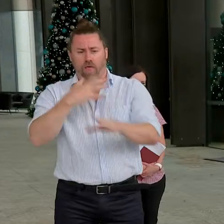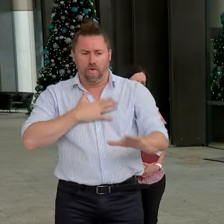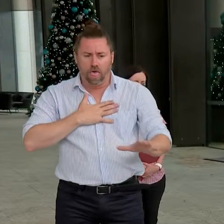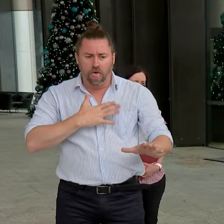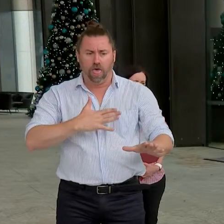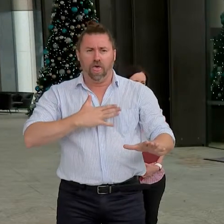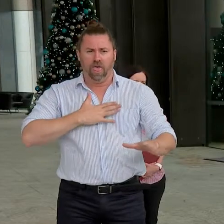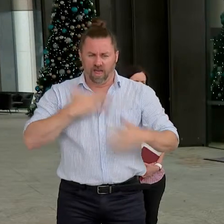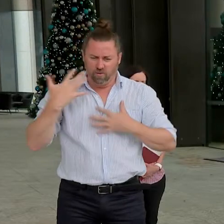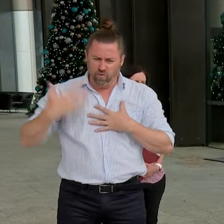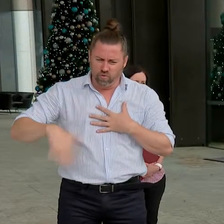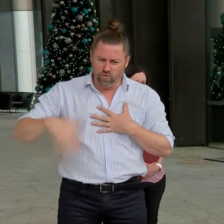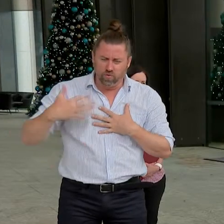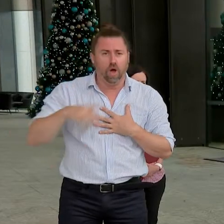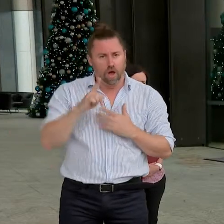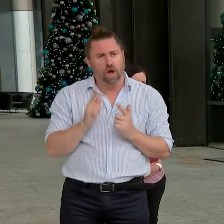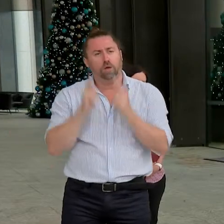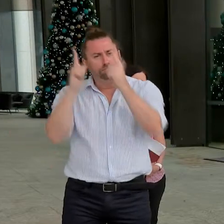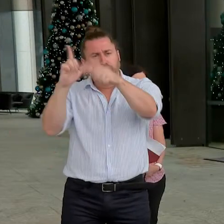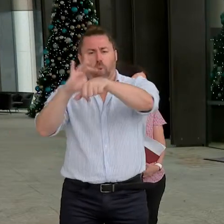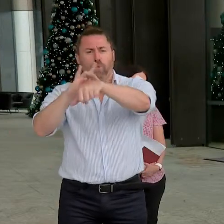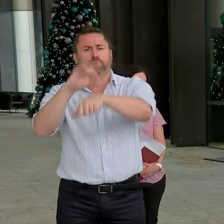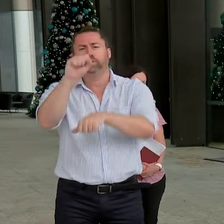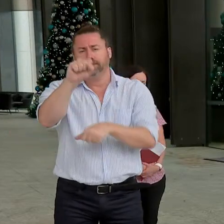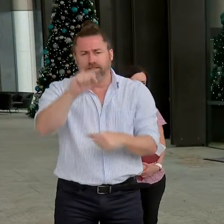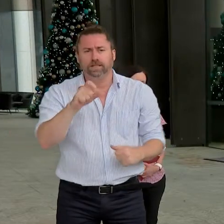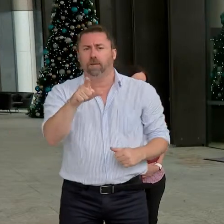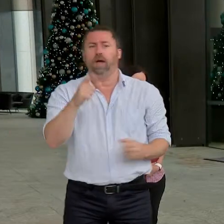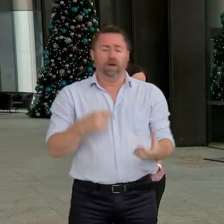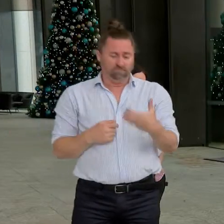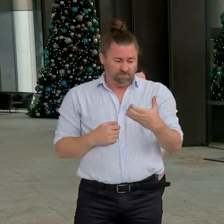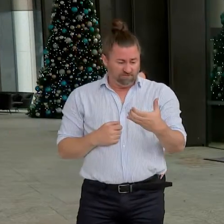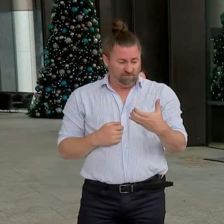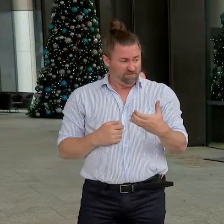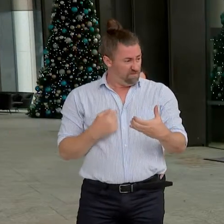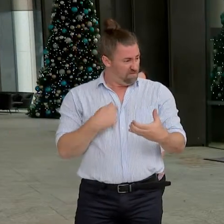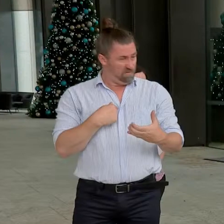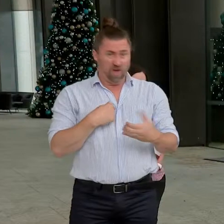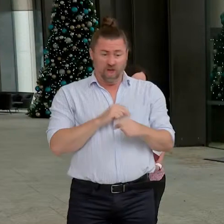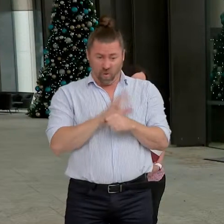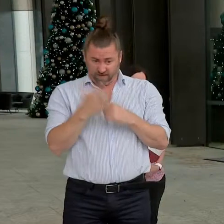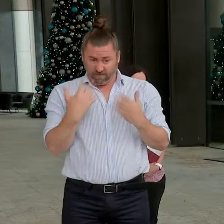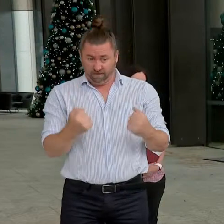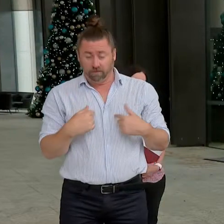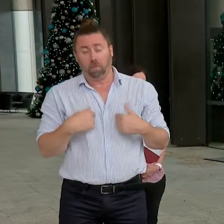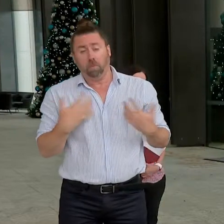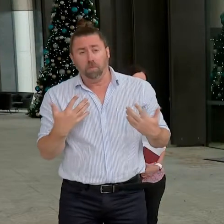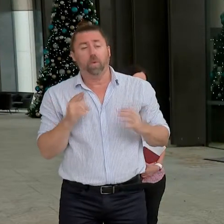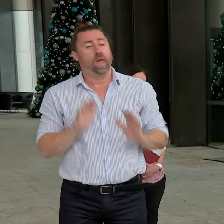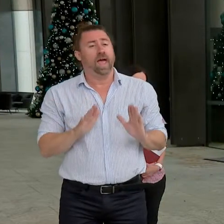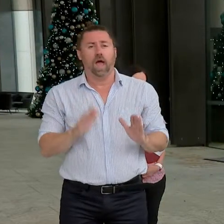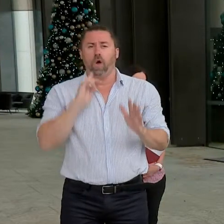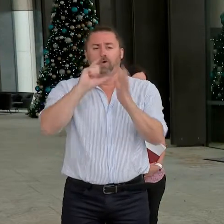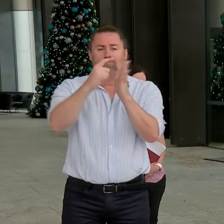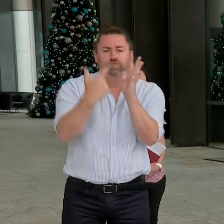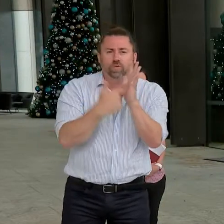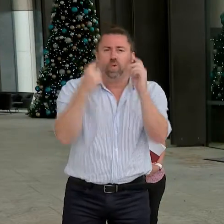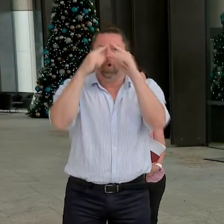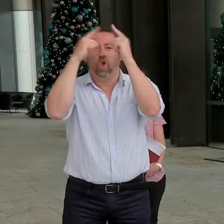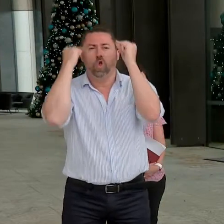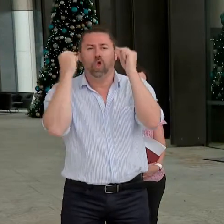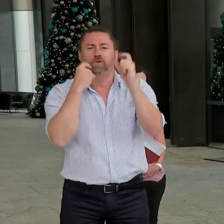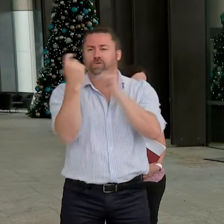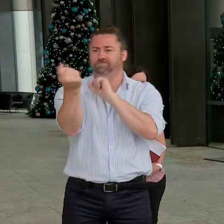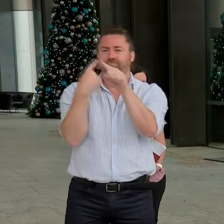chest pain. You will be contacted by a doctor or nurse, and there will be instructions on the text message that